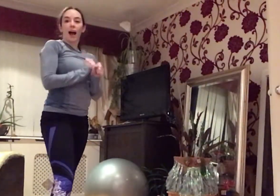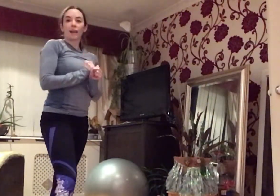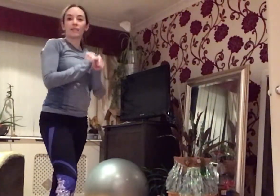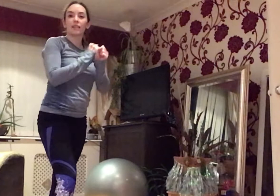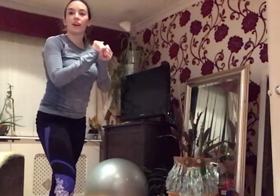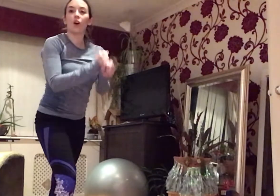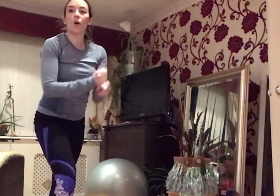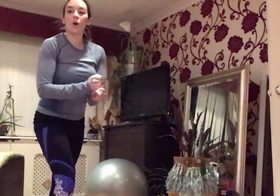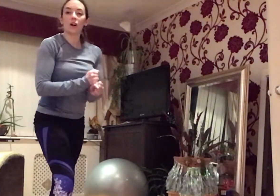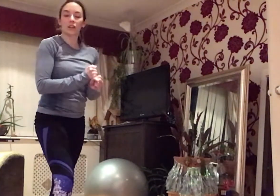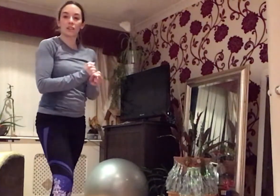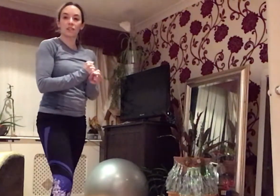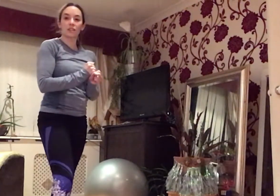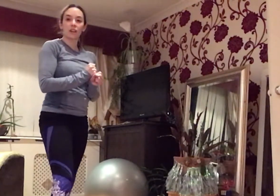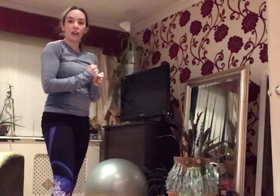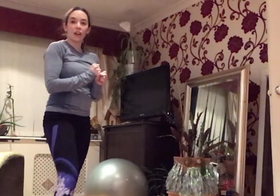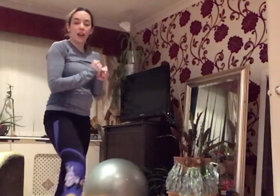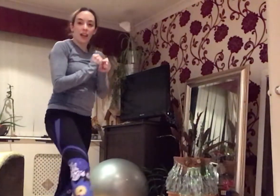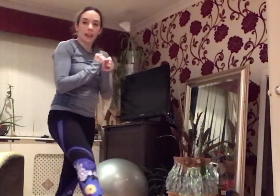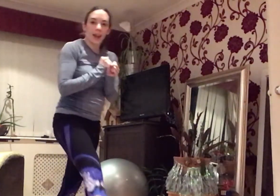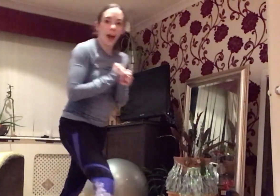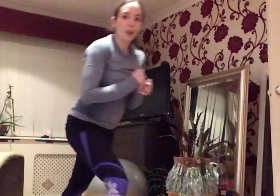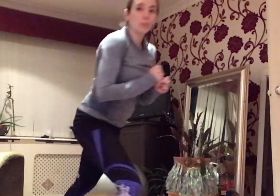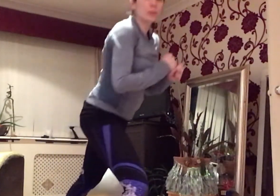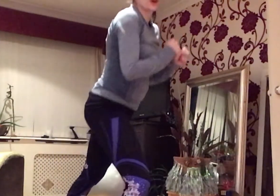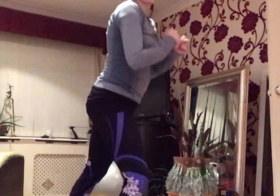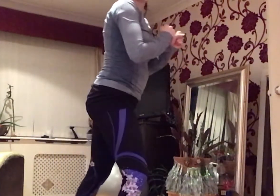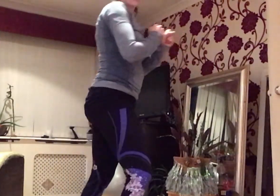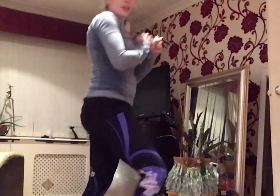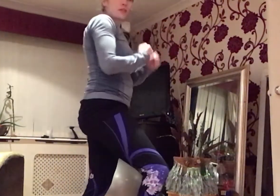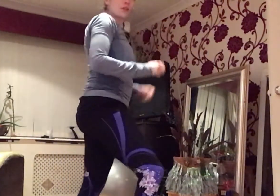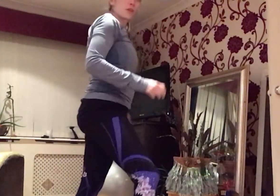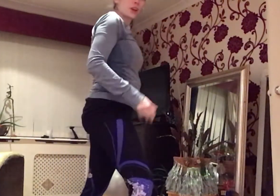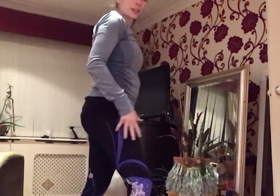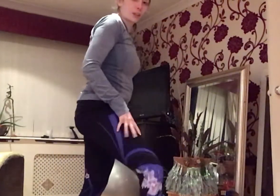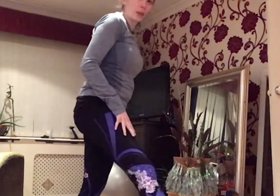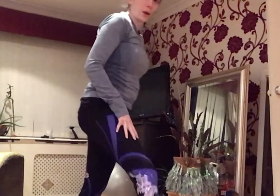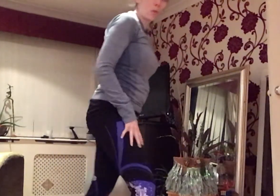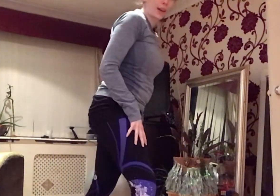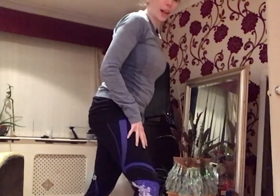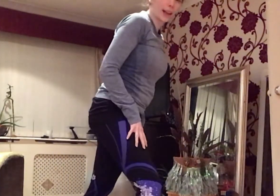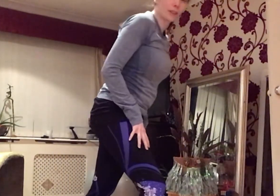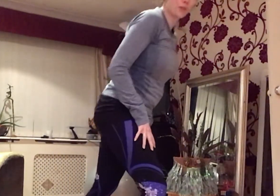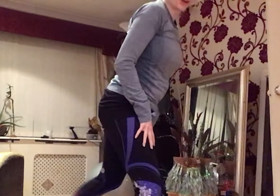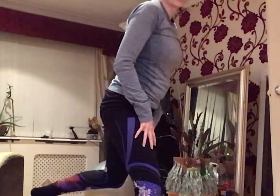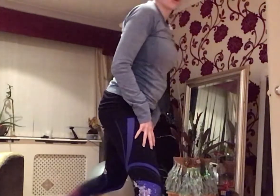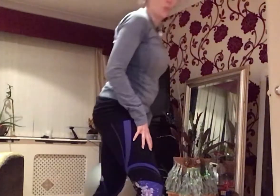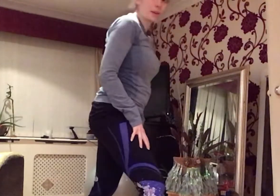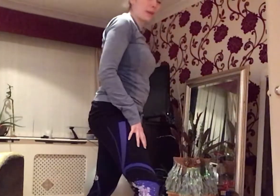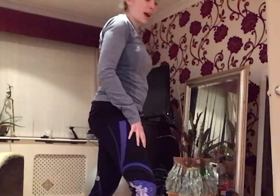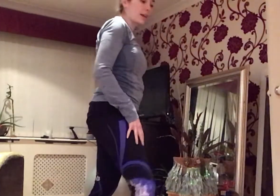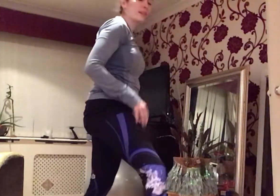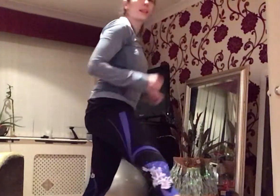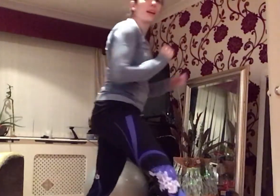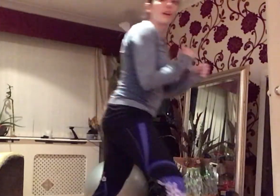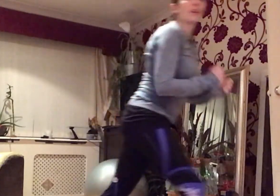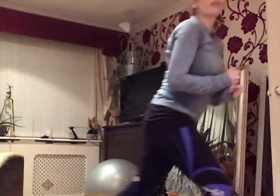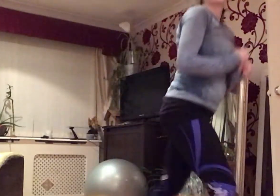And the horse galloped all the way through the race, and keeping one leg in front and one behind, ready